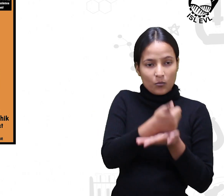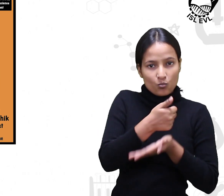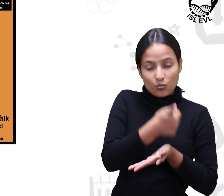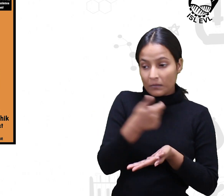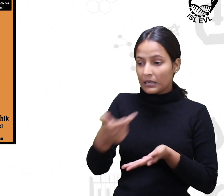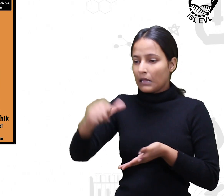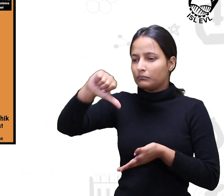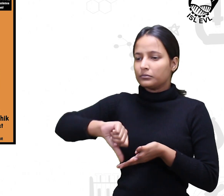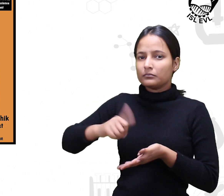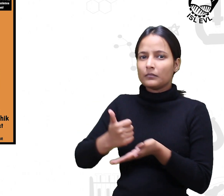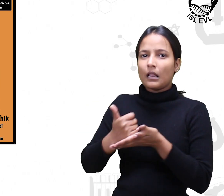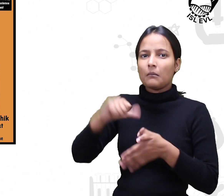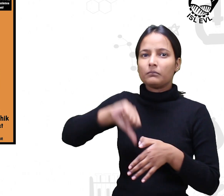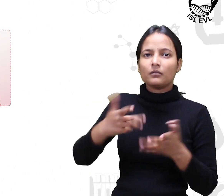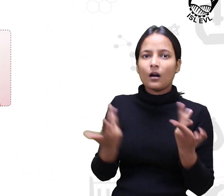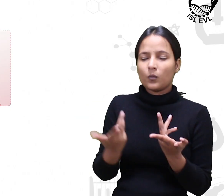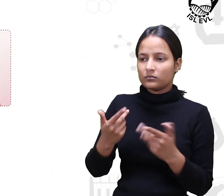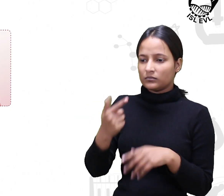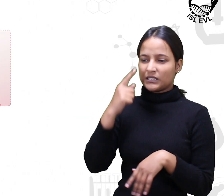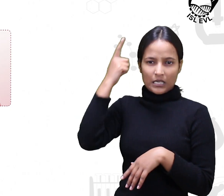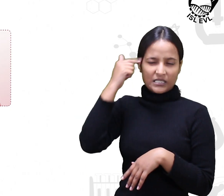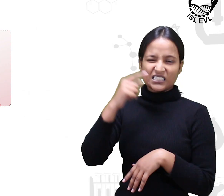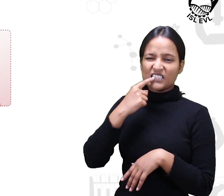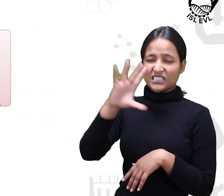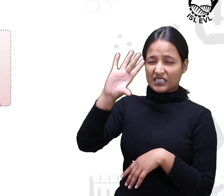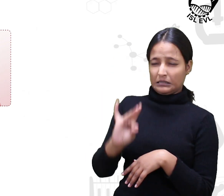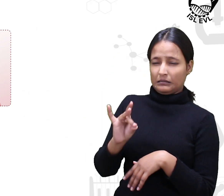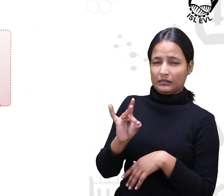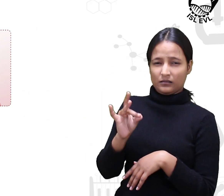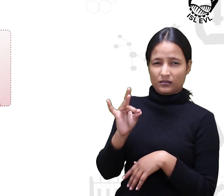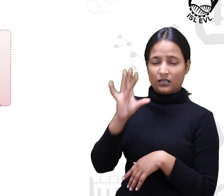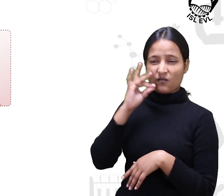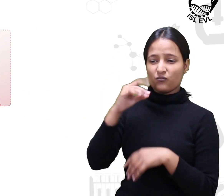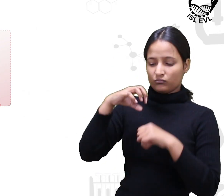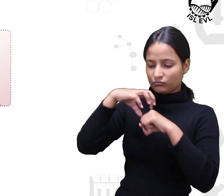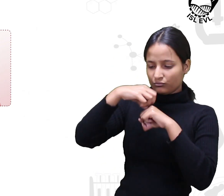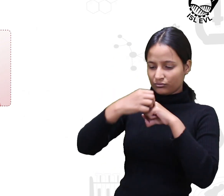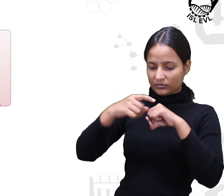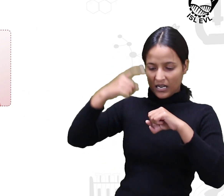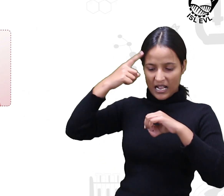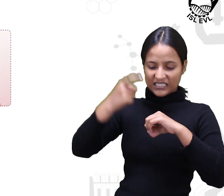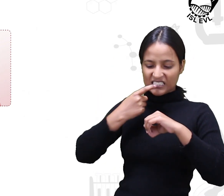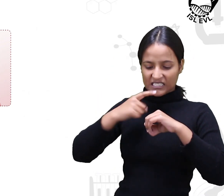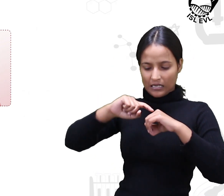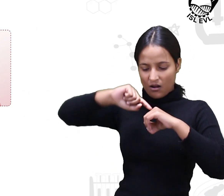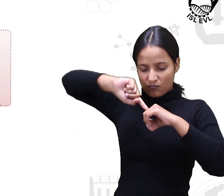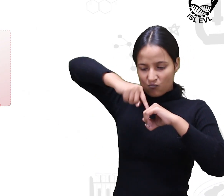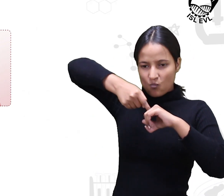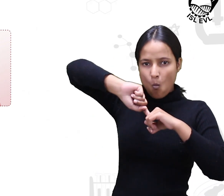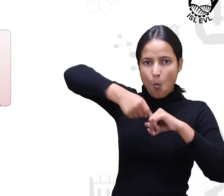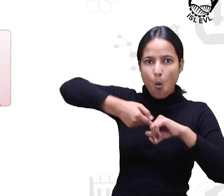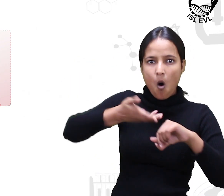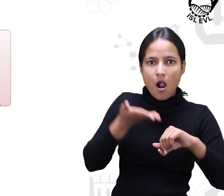importantly, the acids the dental plaque produces slowly starts to make holes in your teeth